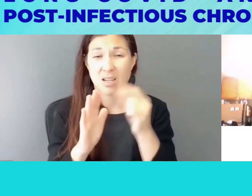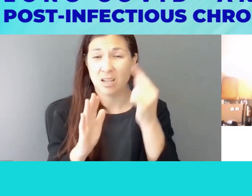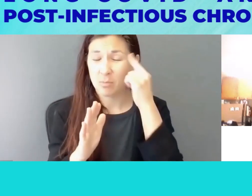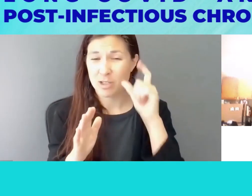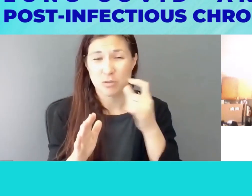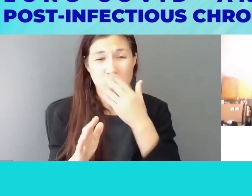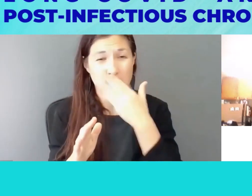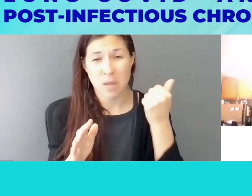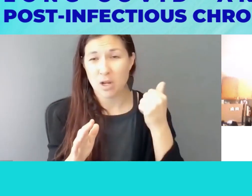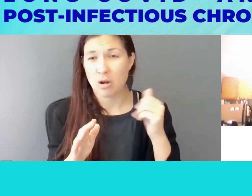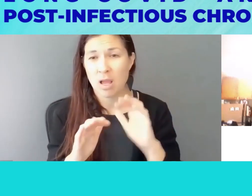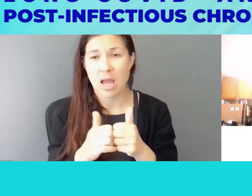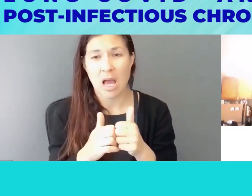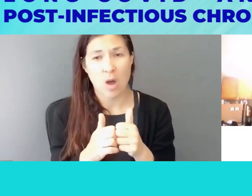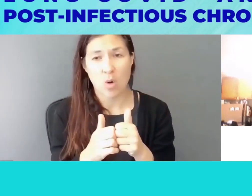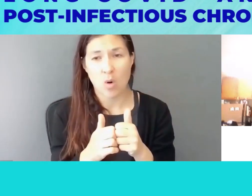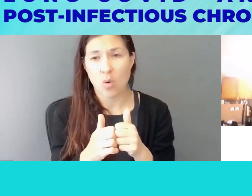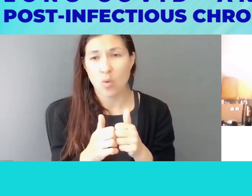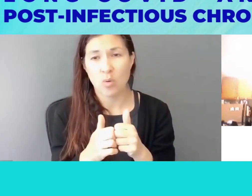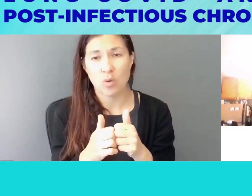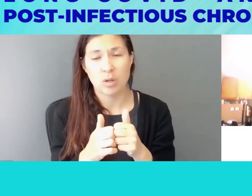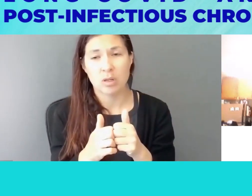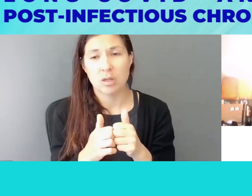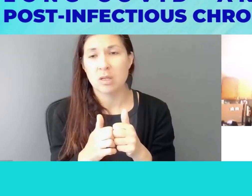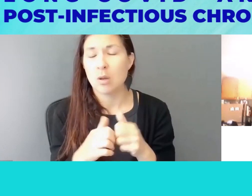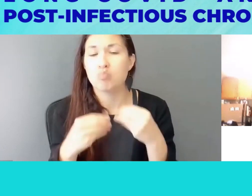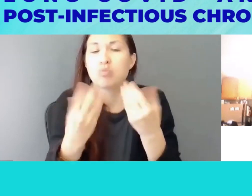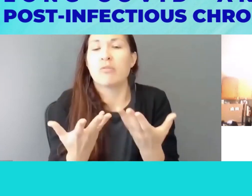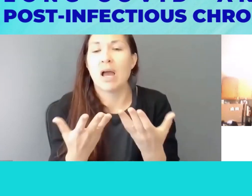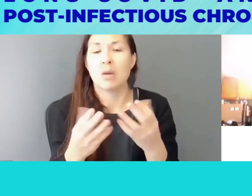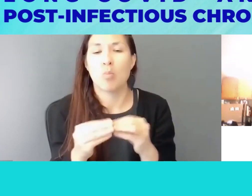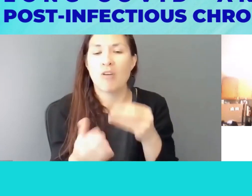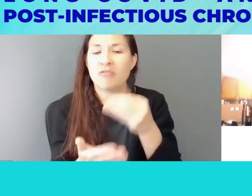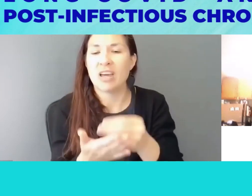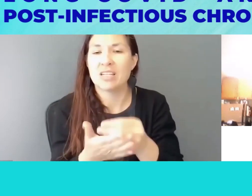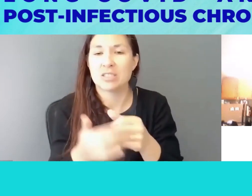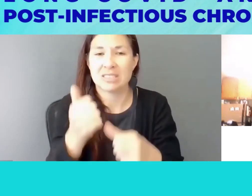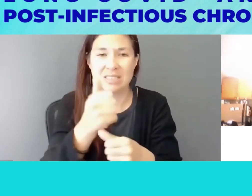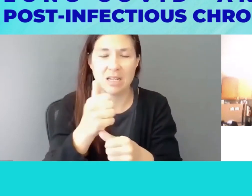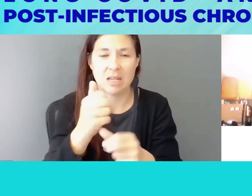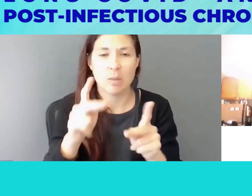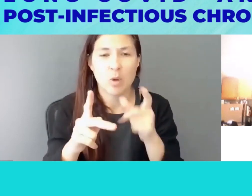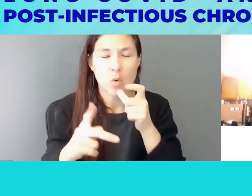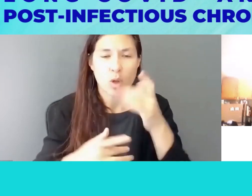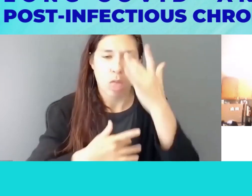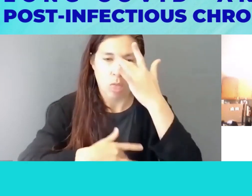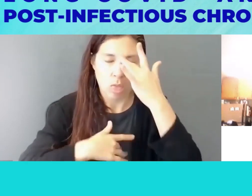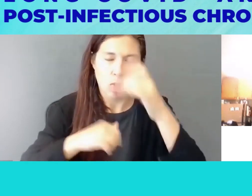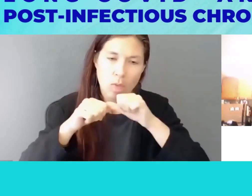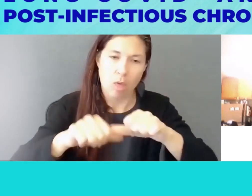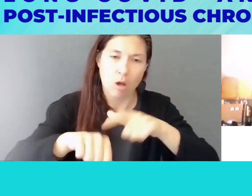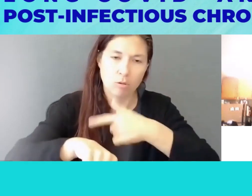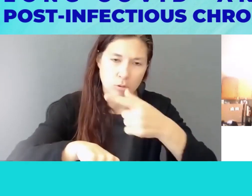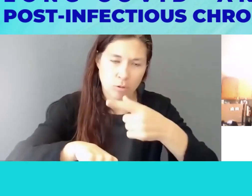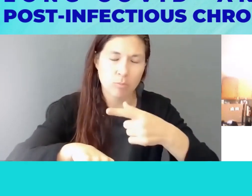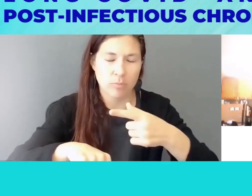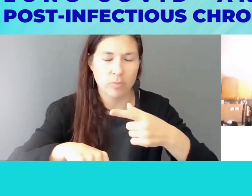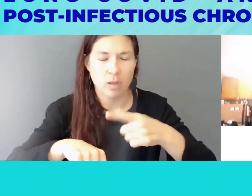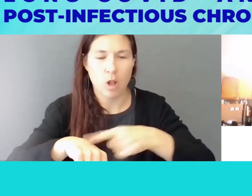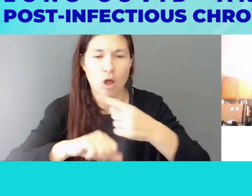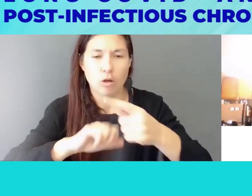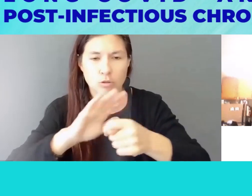for people with ME/CFS. We need the state to make sure we're helped and not harmed by our doctors. Thank you. Cynthia